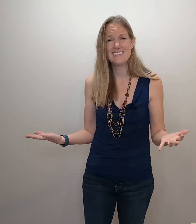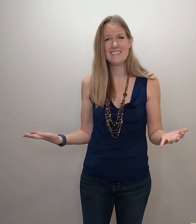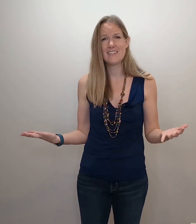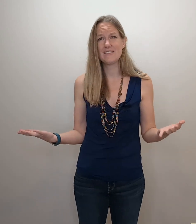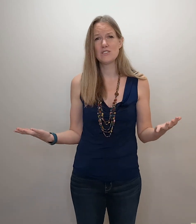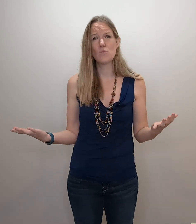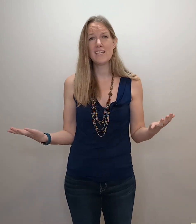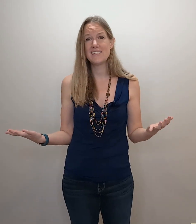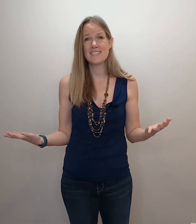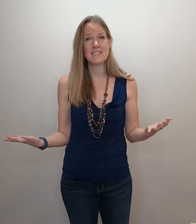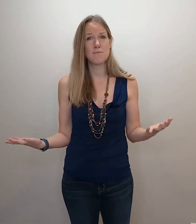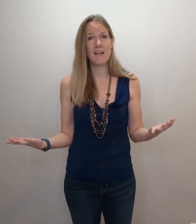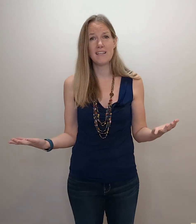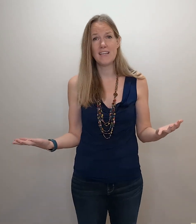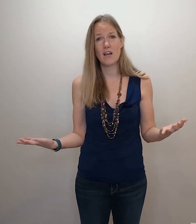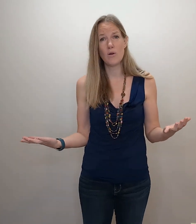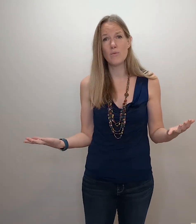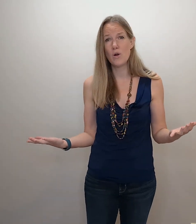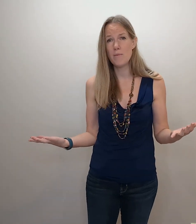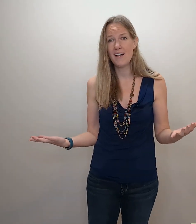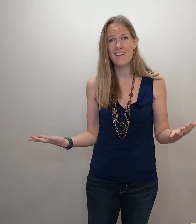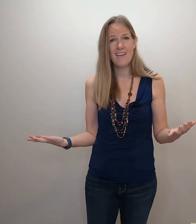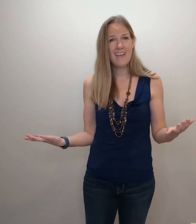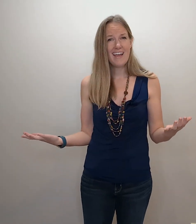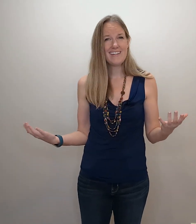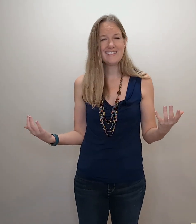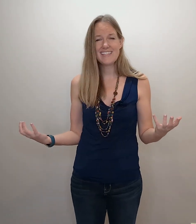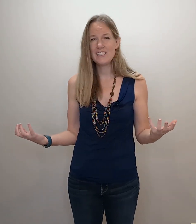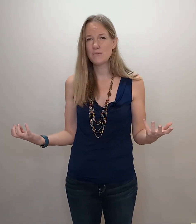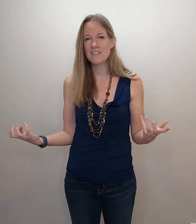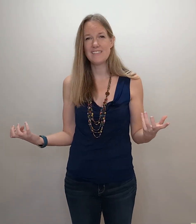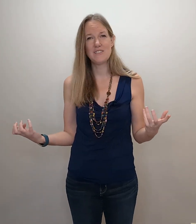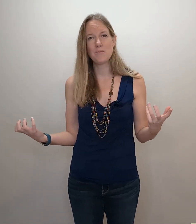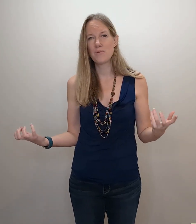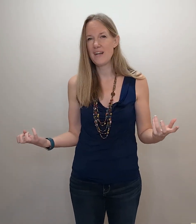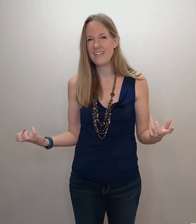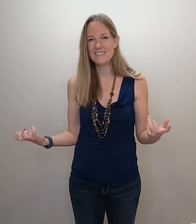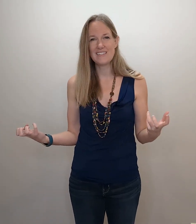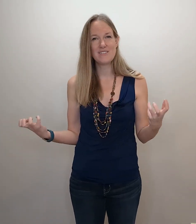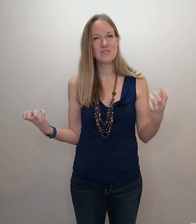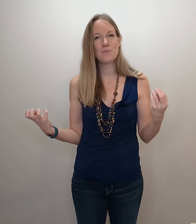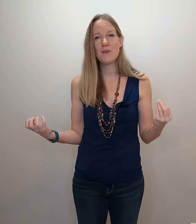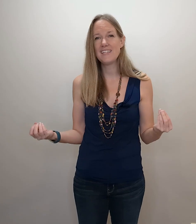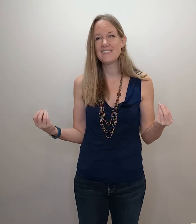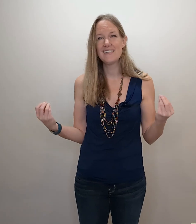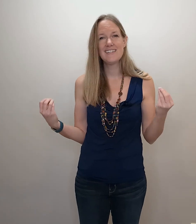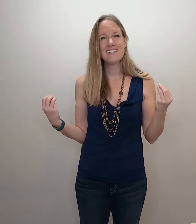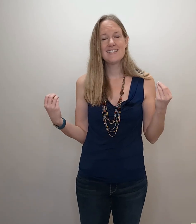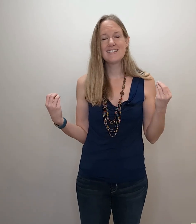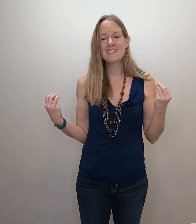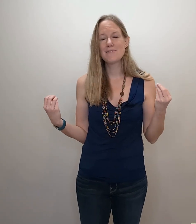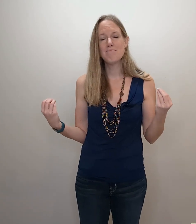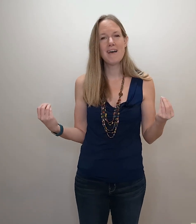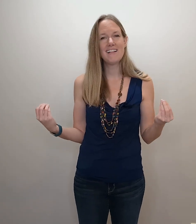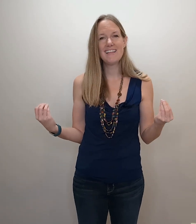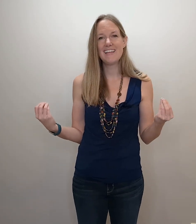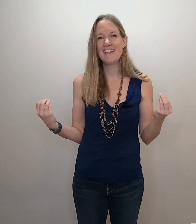is a sweet smelling aroma. And in this case, we're going to do praise, a sweet smelling